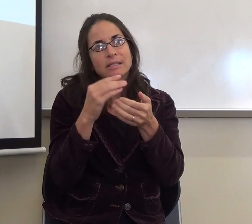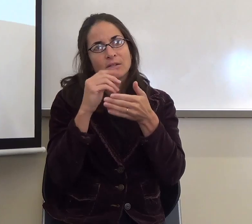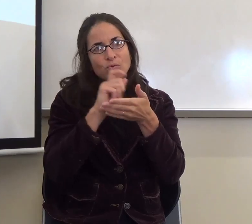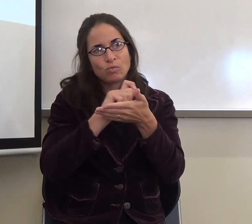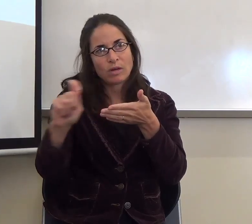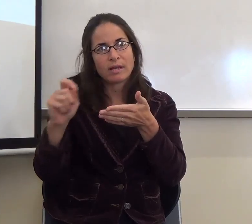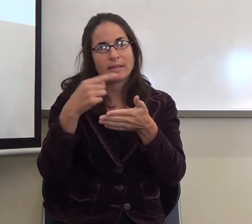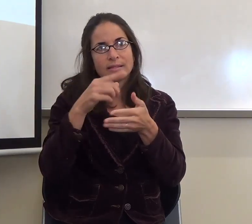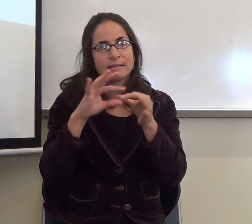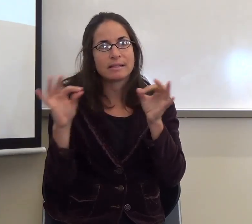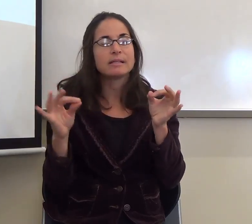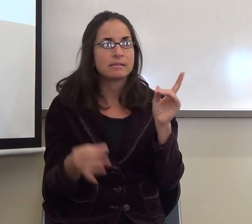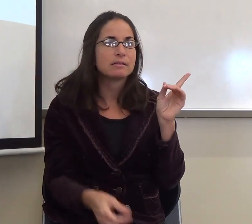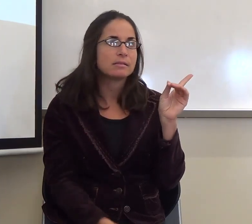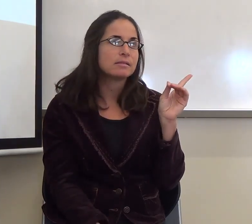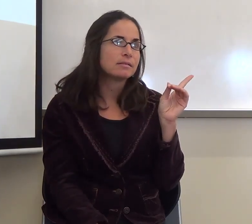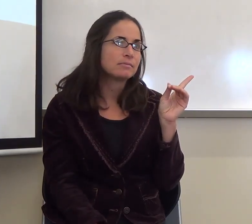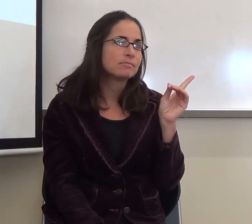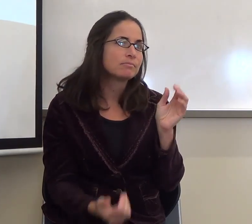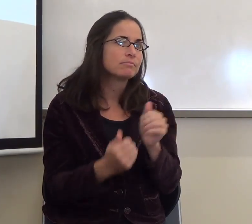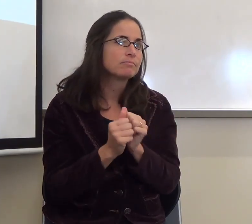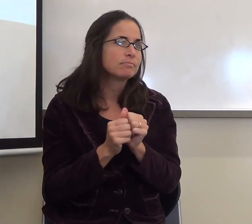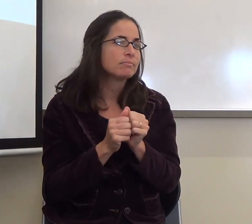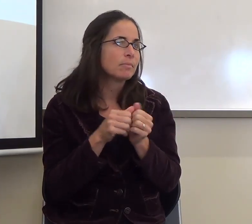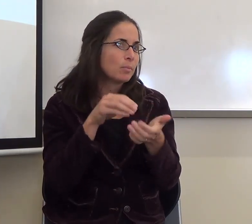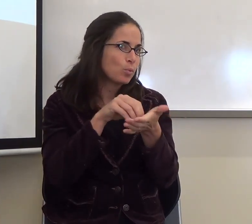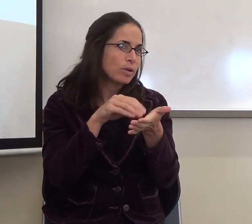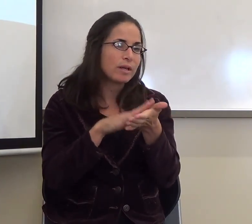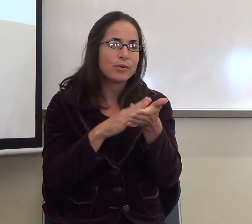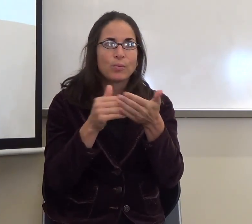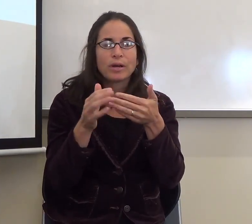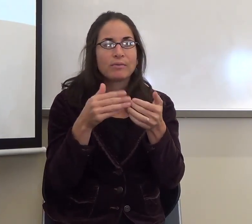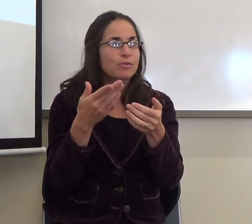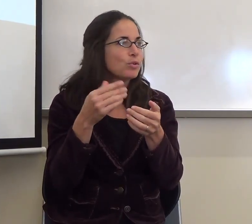okay? Just make sure that what you fill in here, and here I'm going again to my little